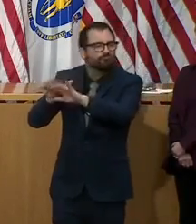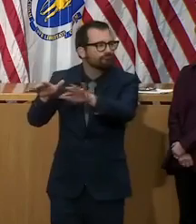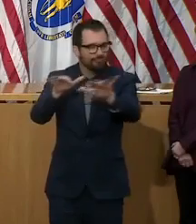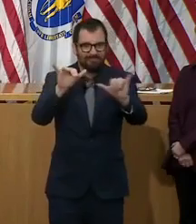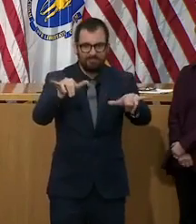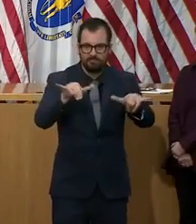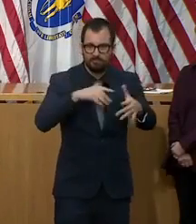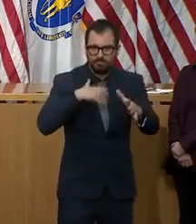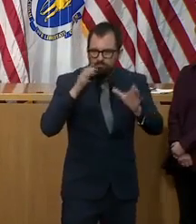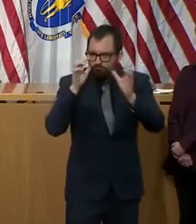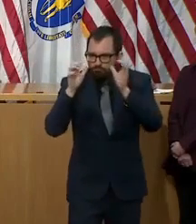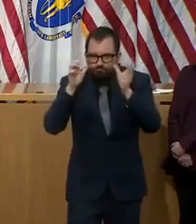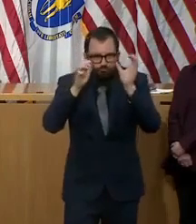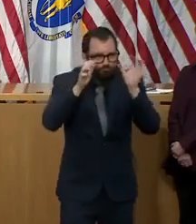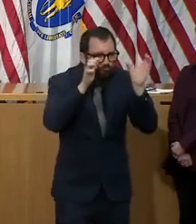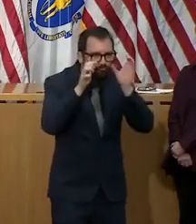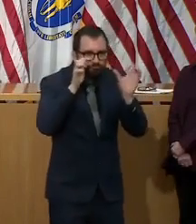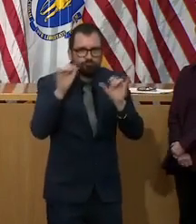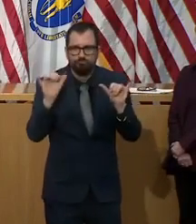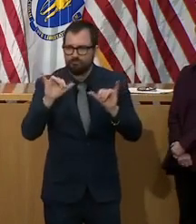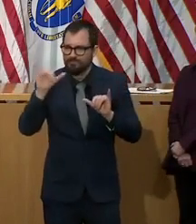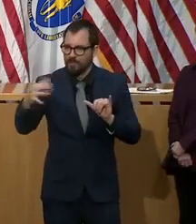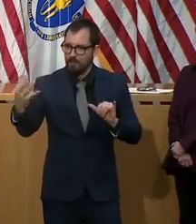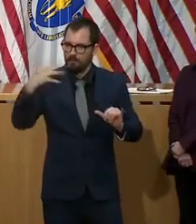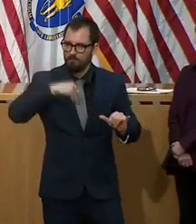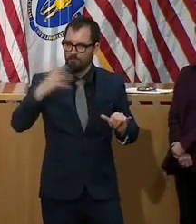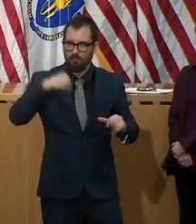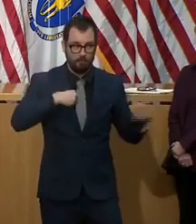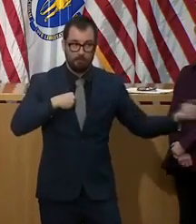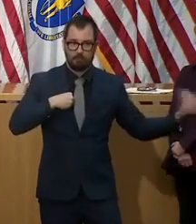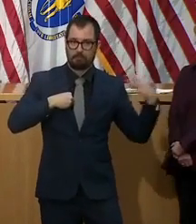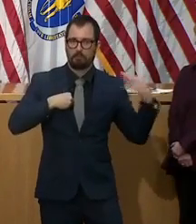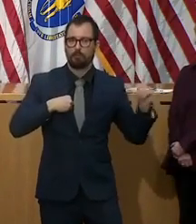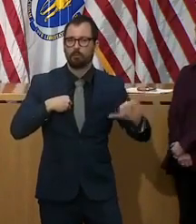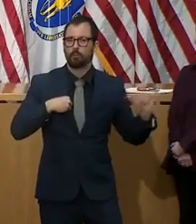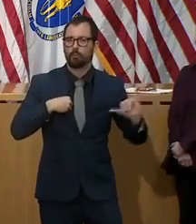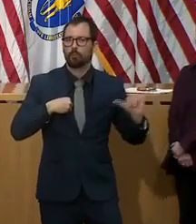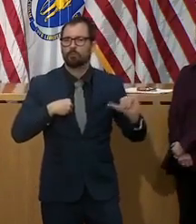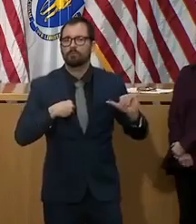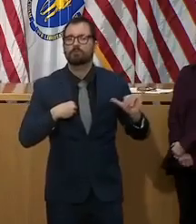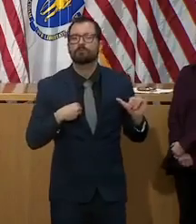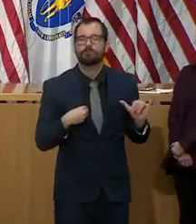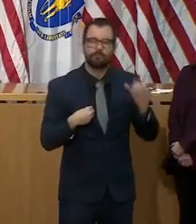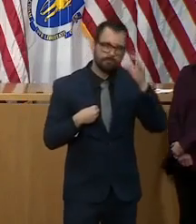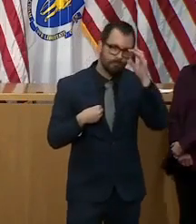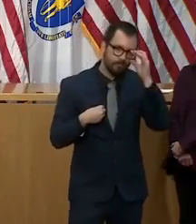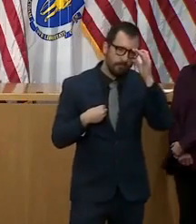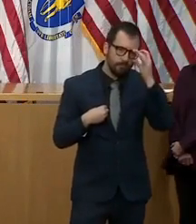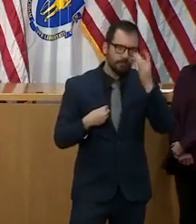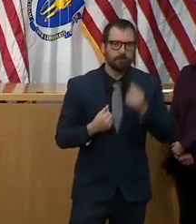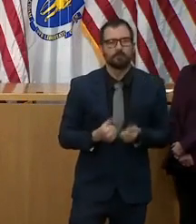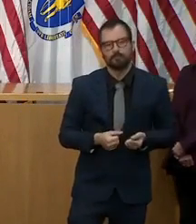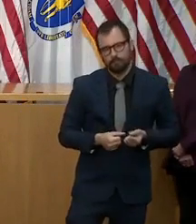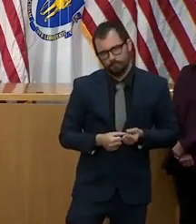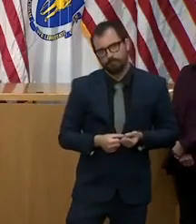throughout this process. There'll be a lot of give and take. We can't do this alone without understanding the